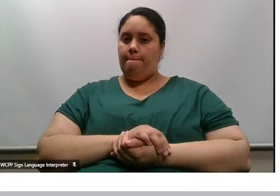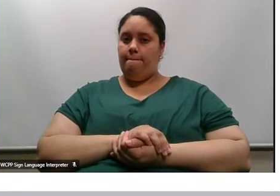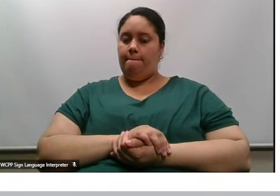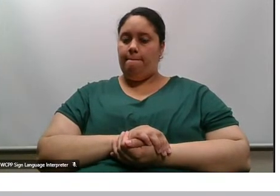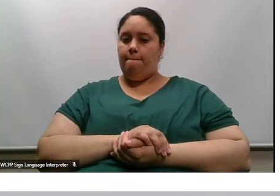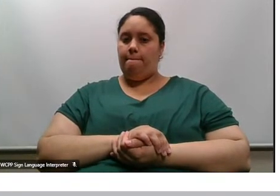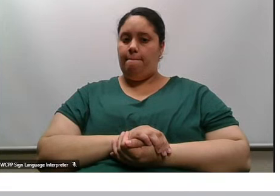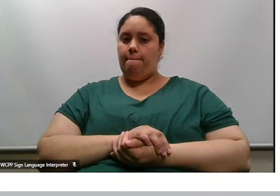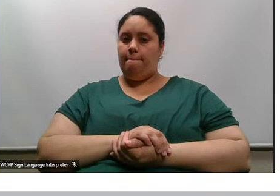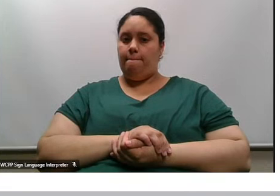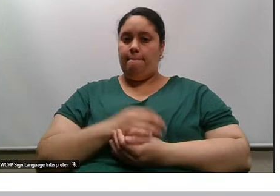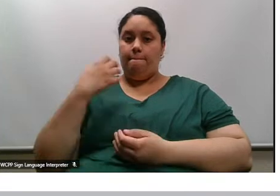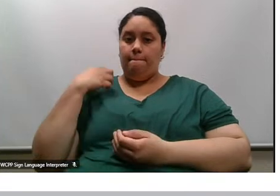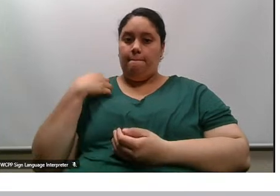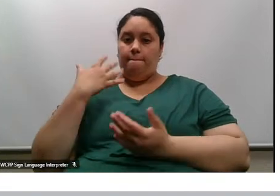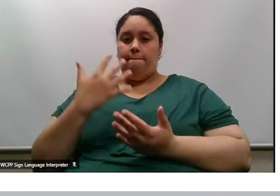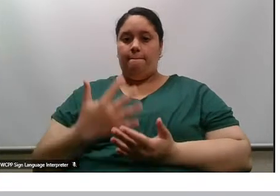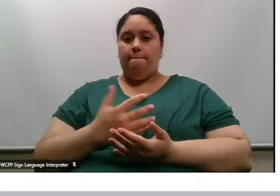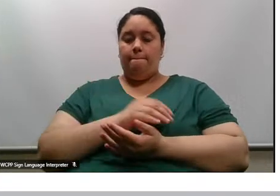Akbar Minister.